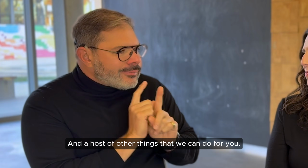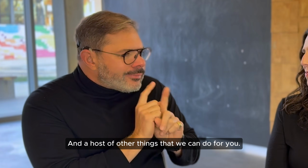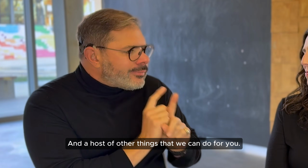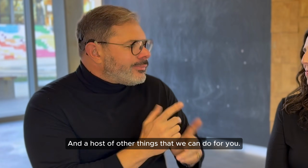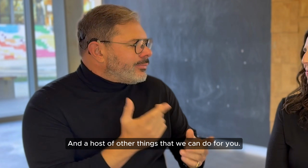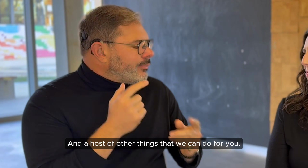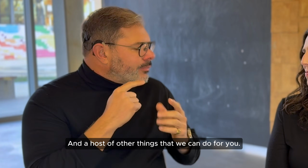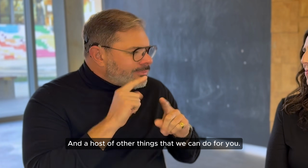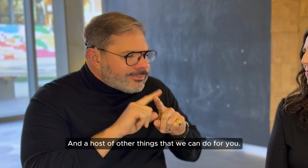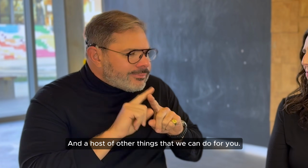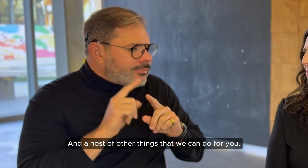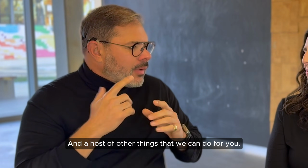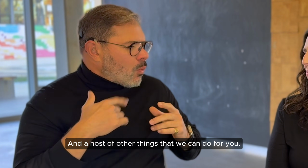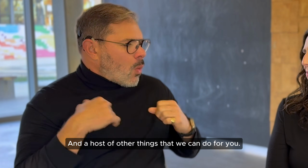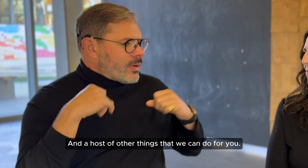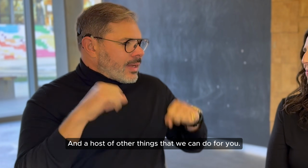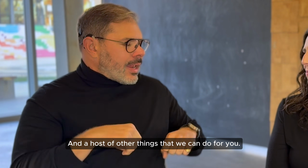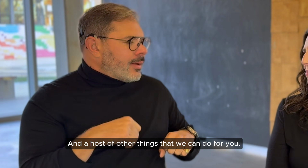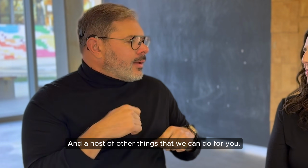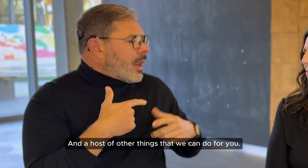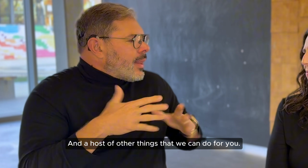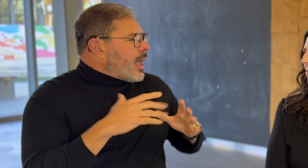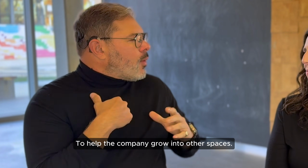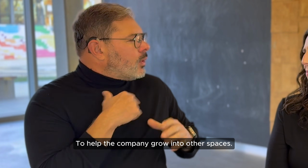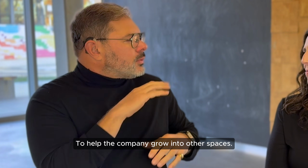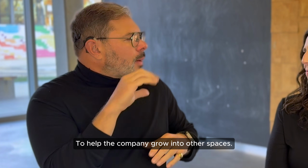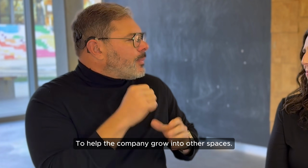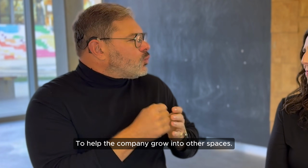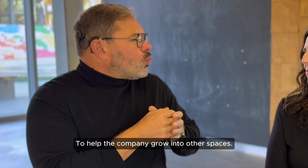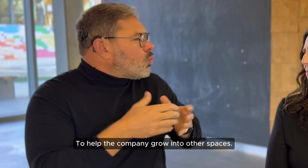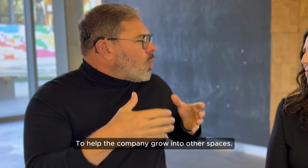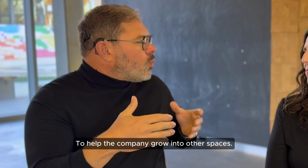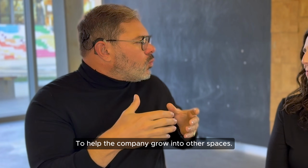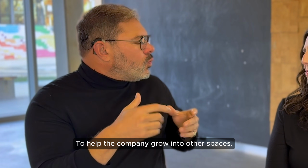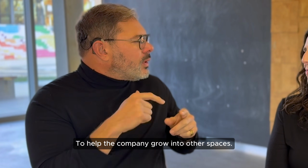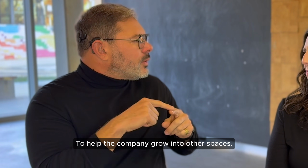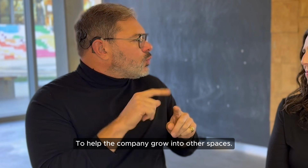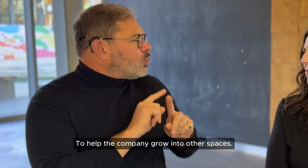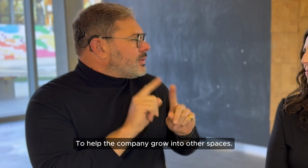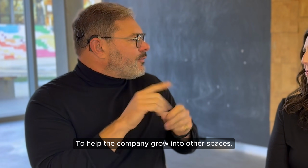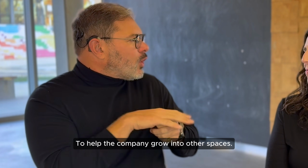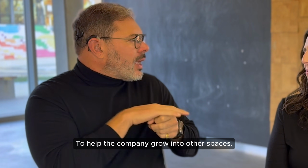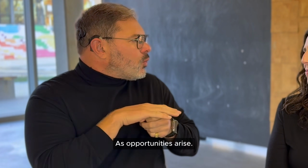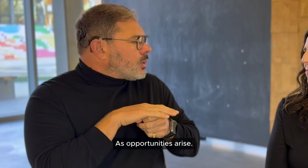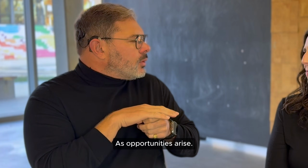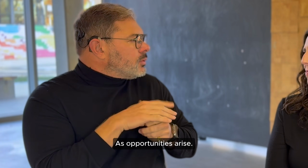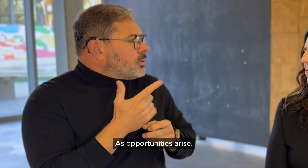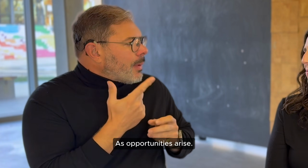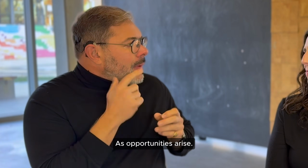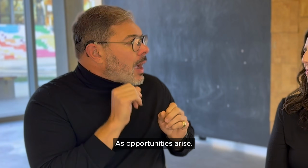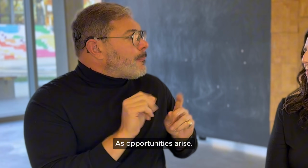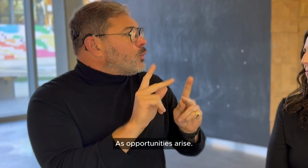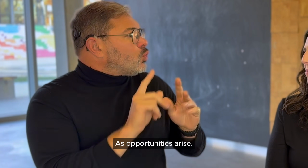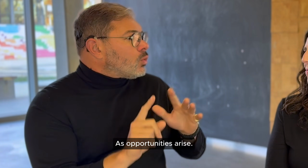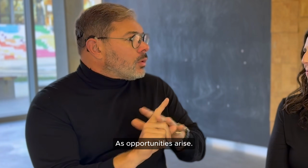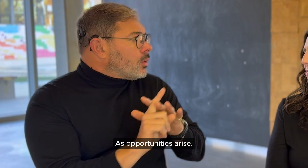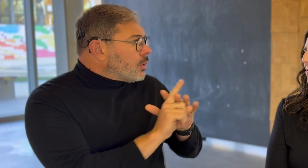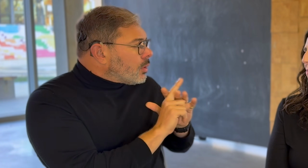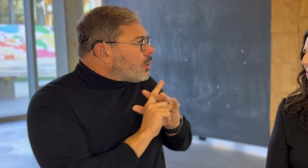a host of other things that we can do for you to ensure the company to grow into other spaces as opportunities arise,